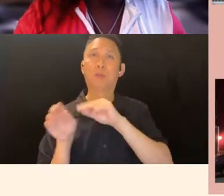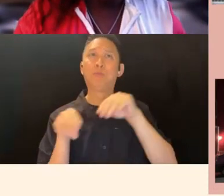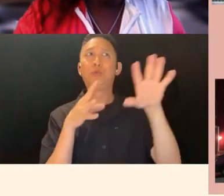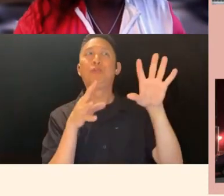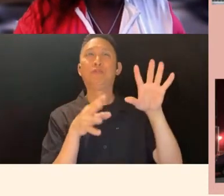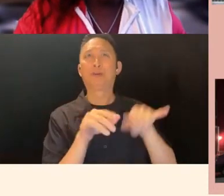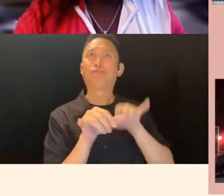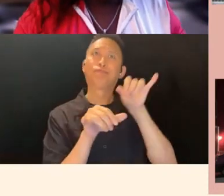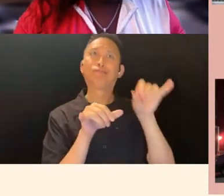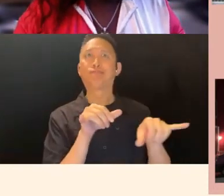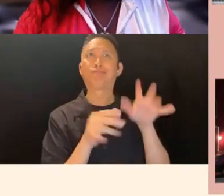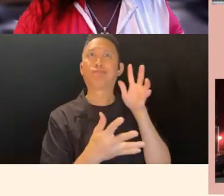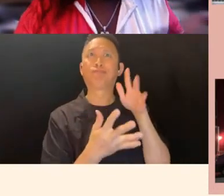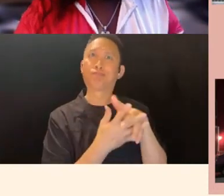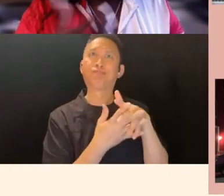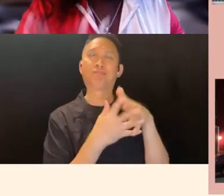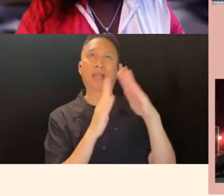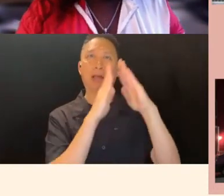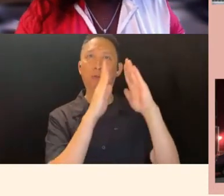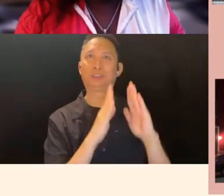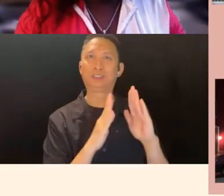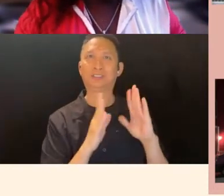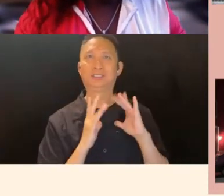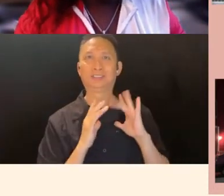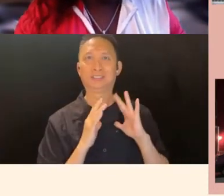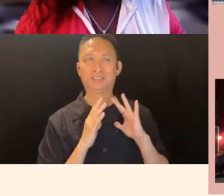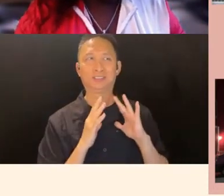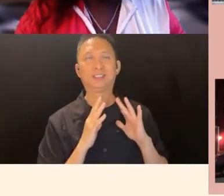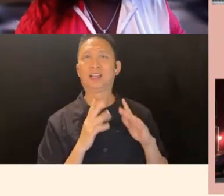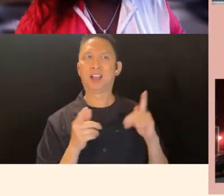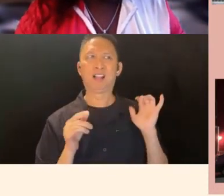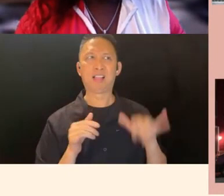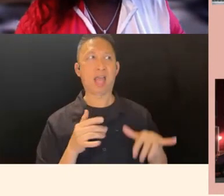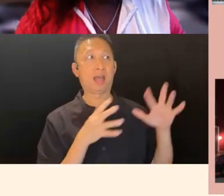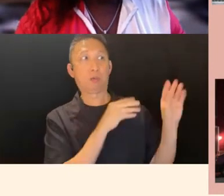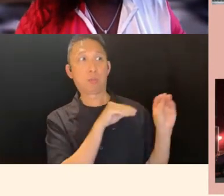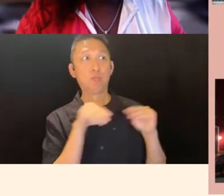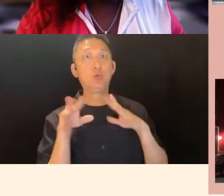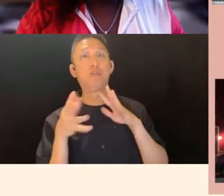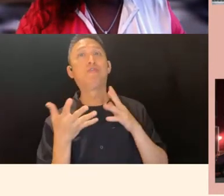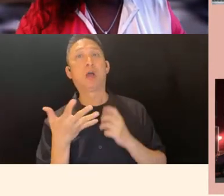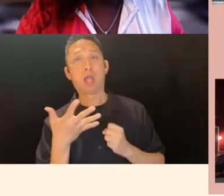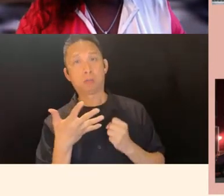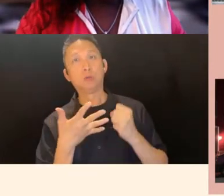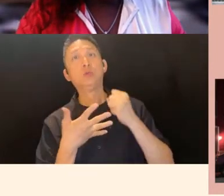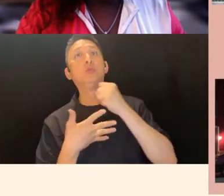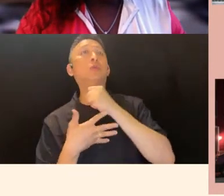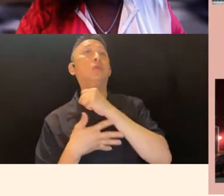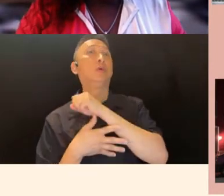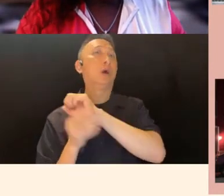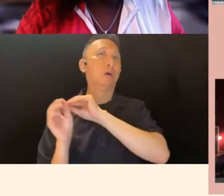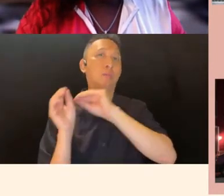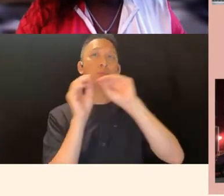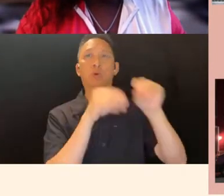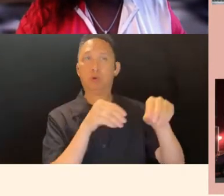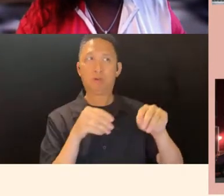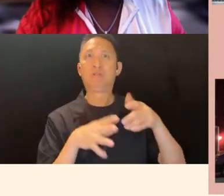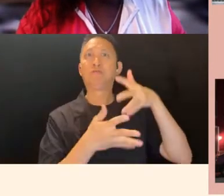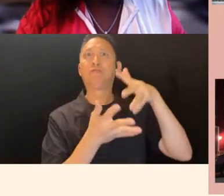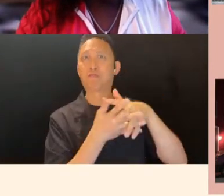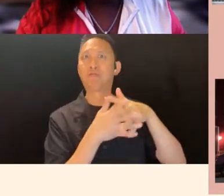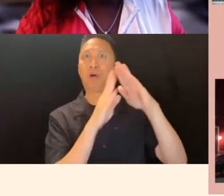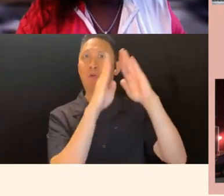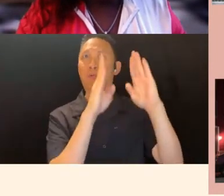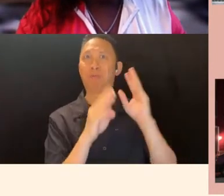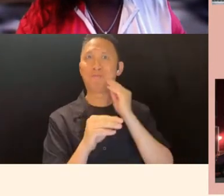say that, and it happens continuously on a month to month basis. Once you get